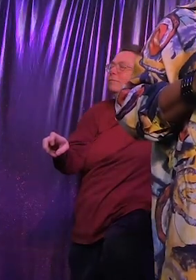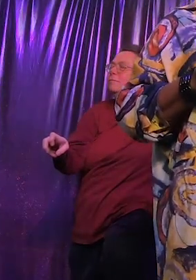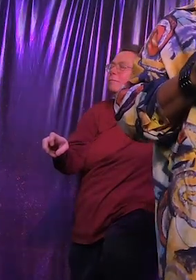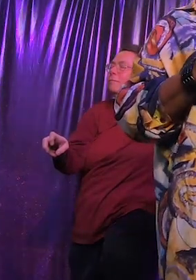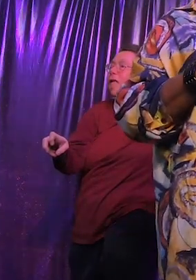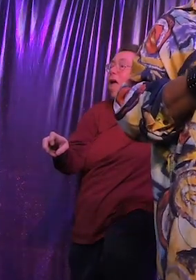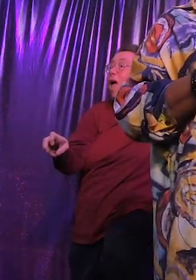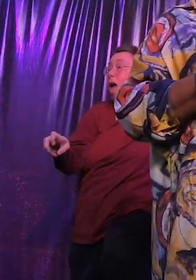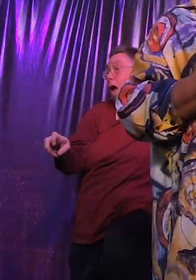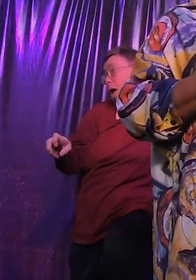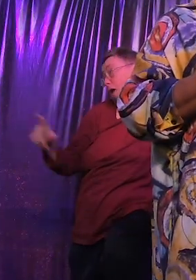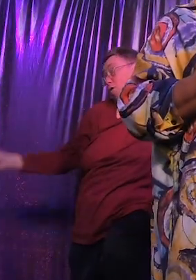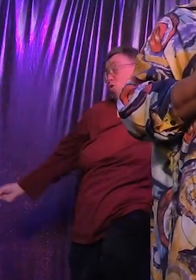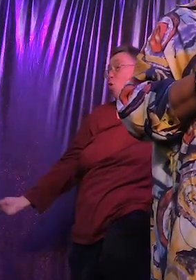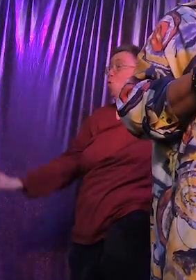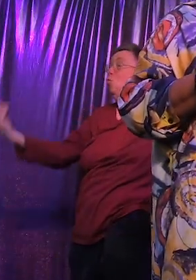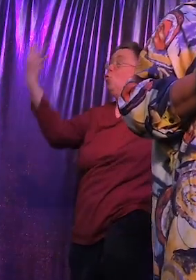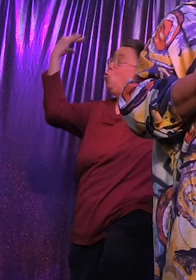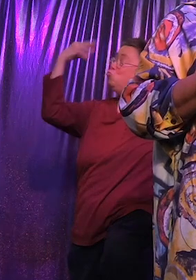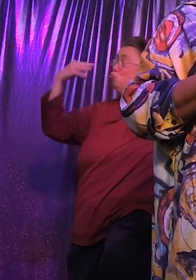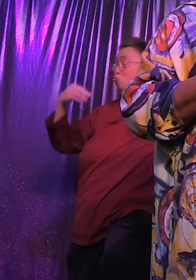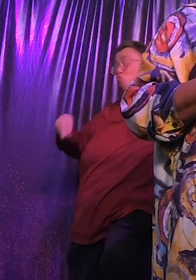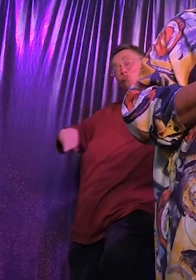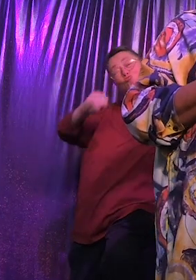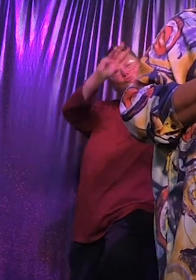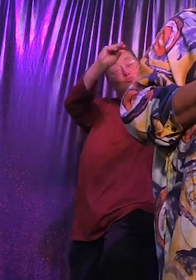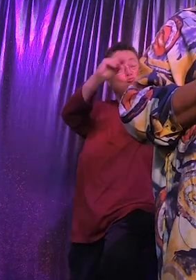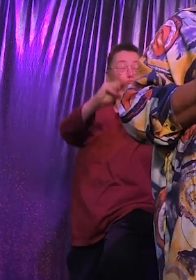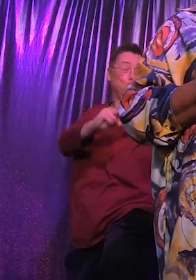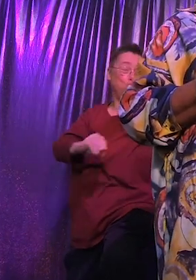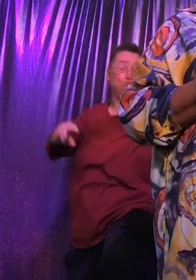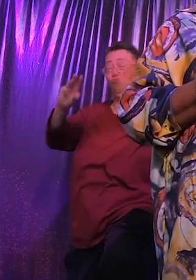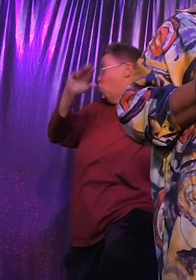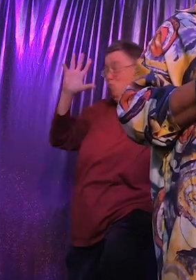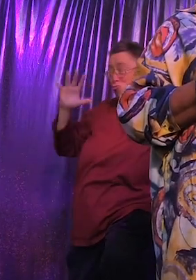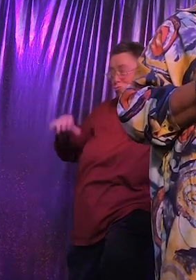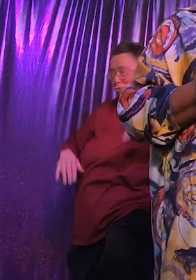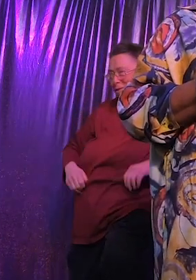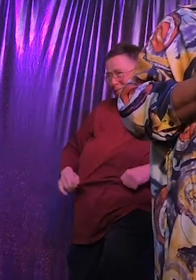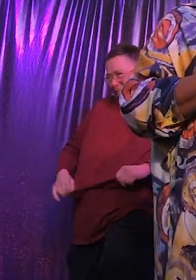And boy, did you take pictures and write about me.